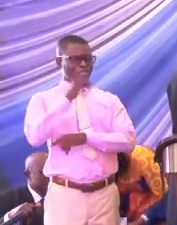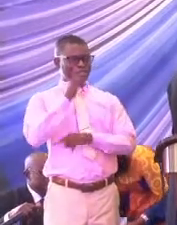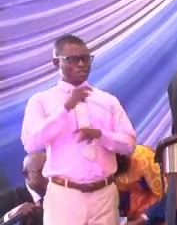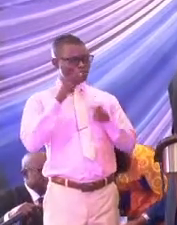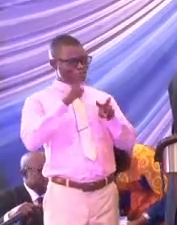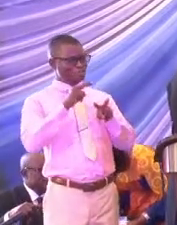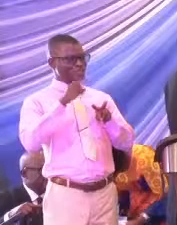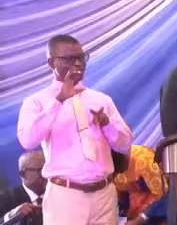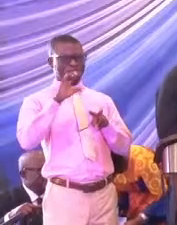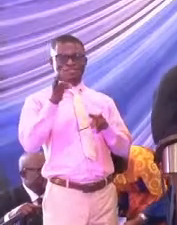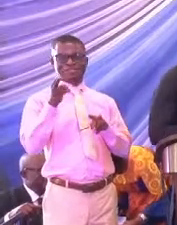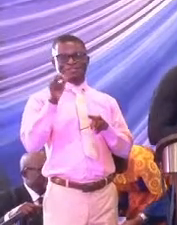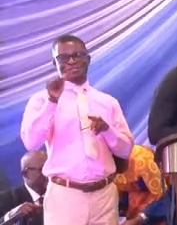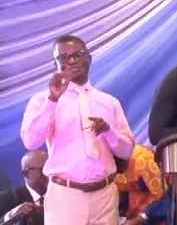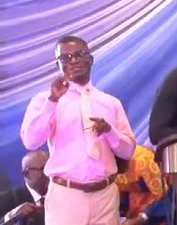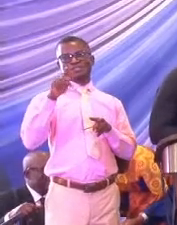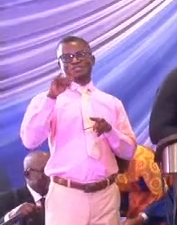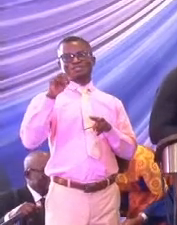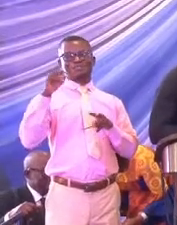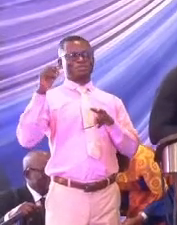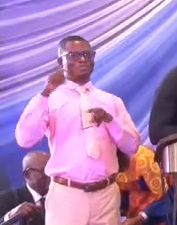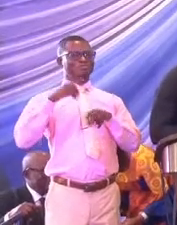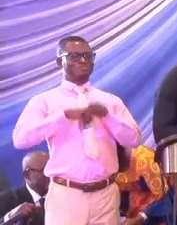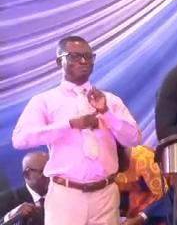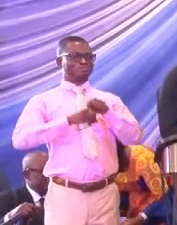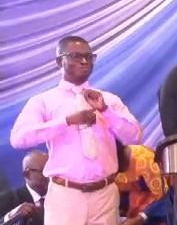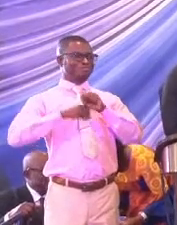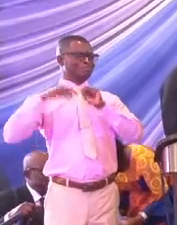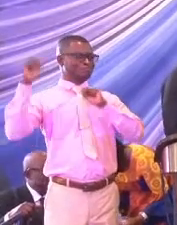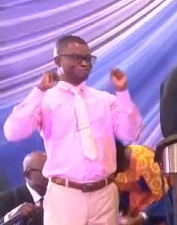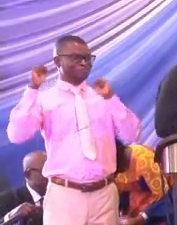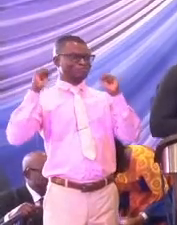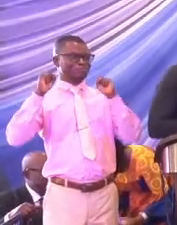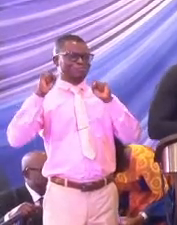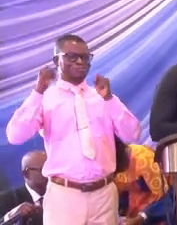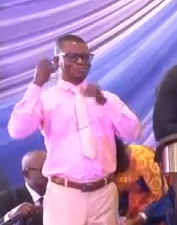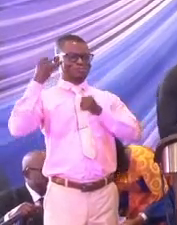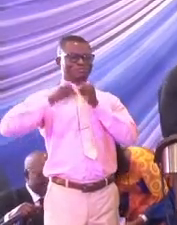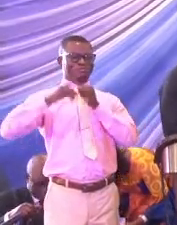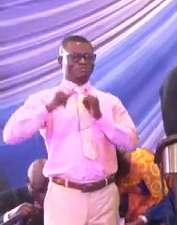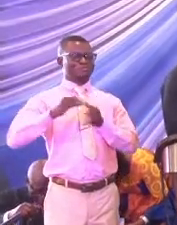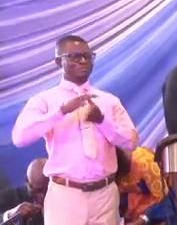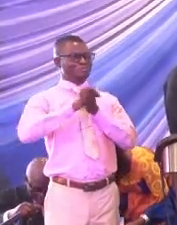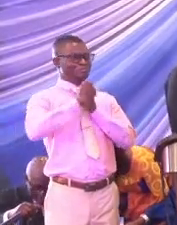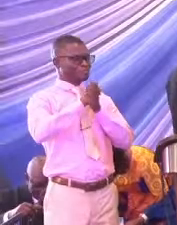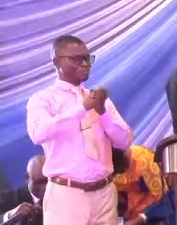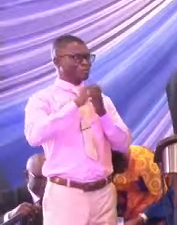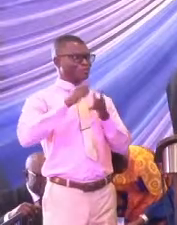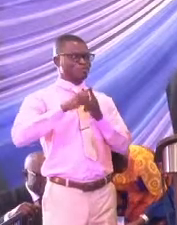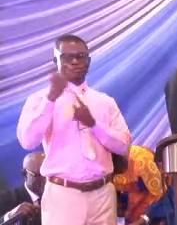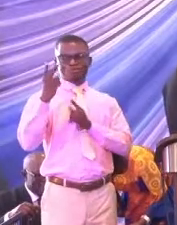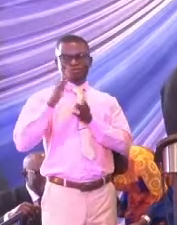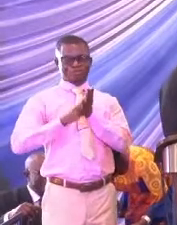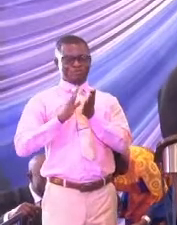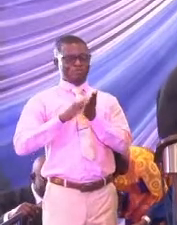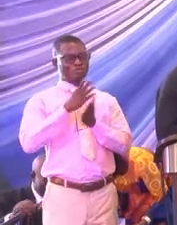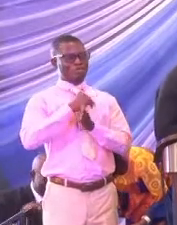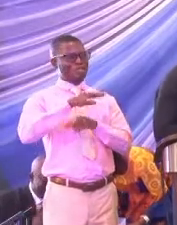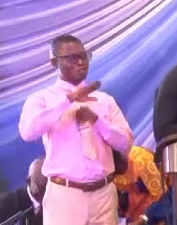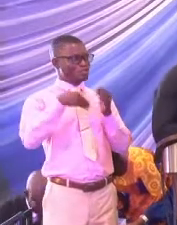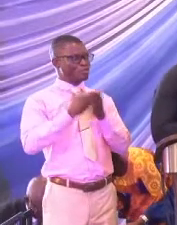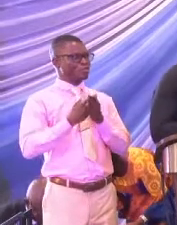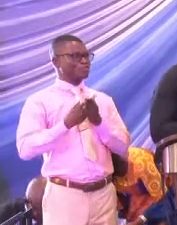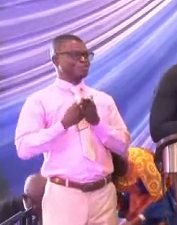League finals. It was very heated. I would say congrats to these two schools and congrats to the two presenters today. It was really, really